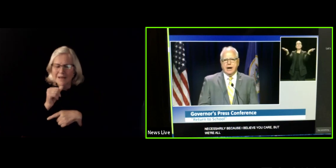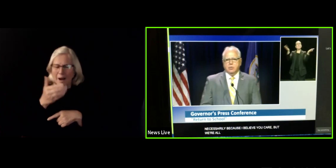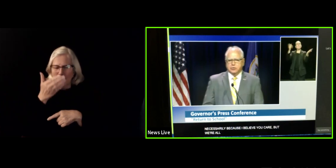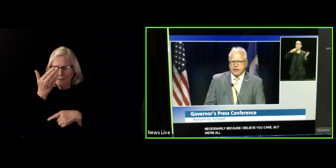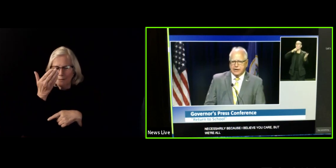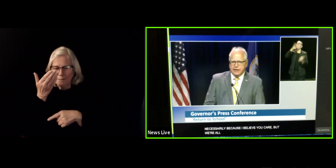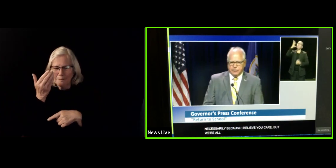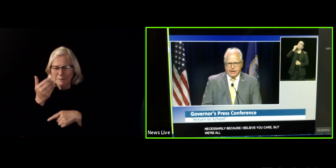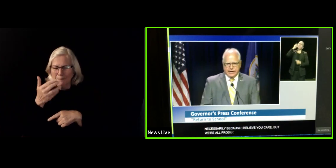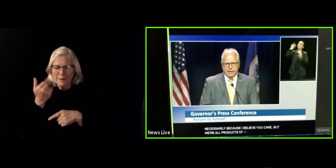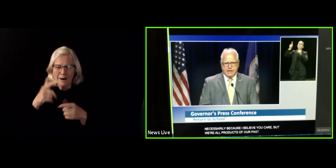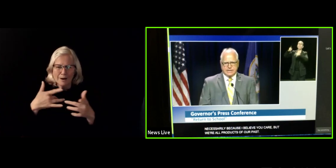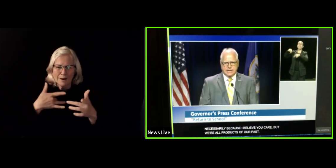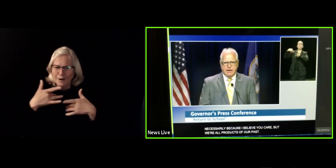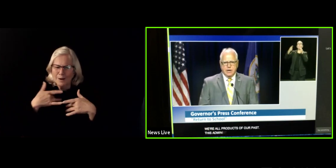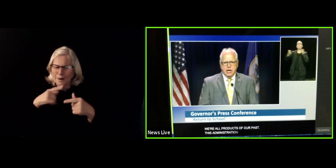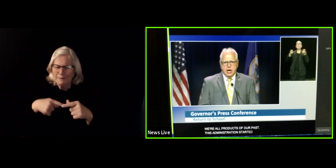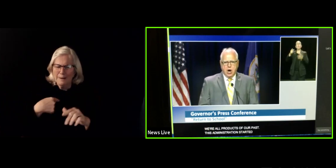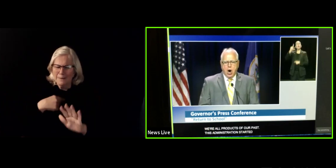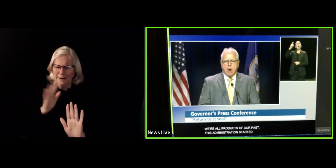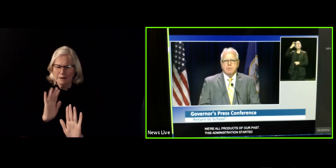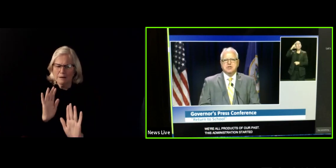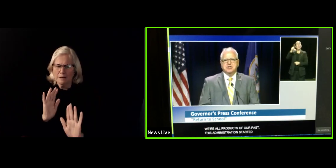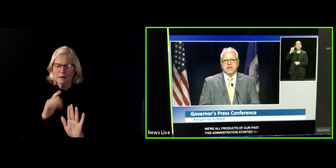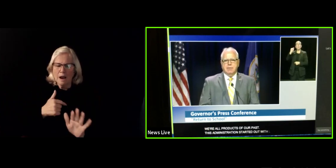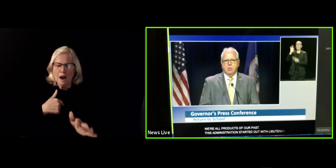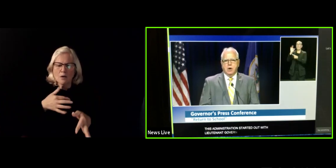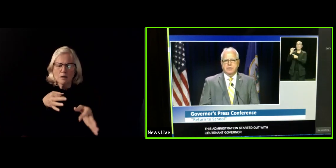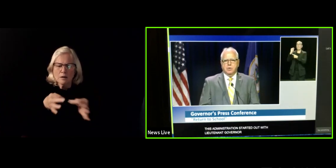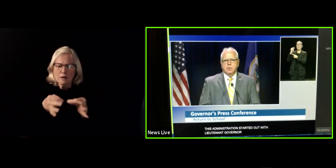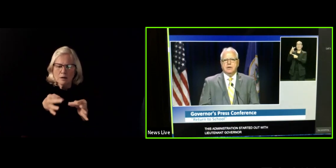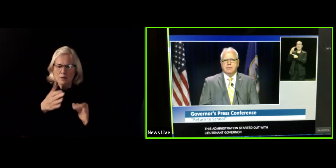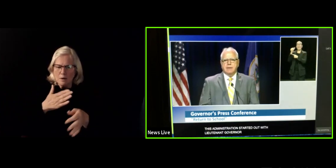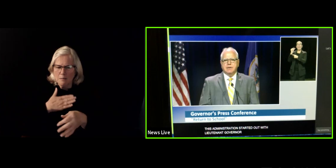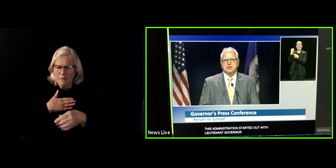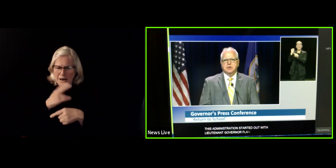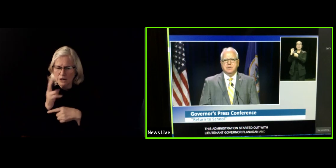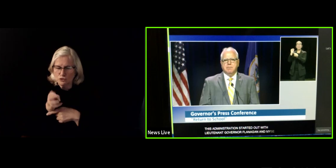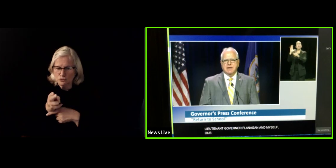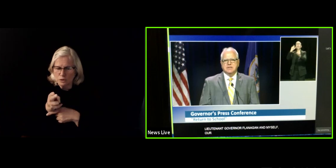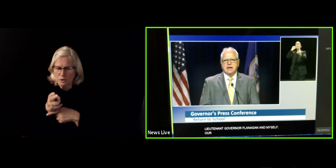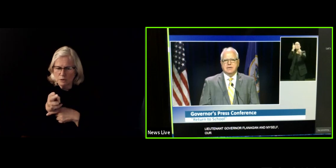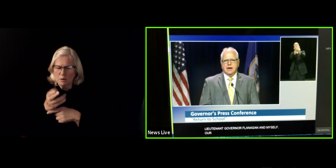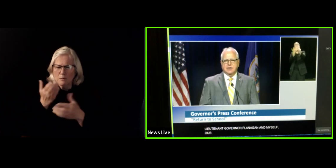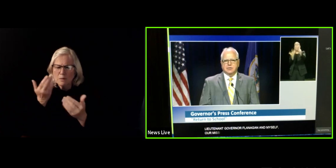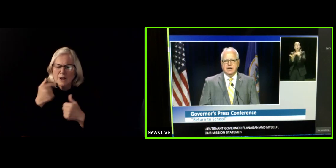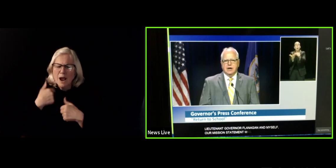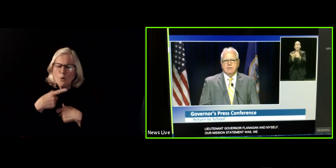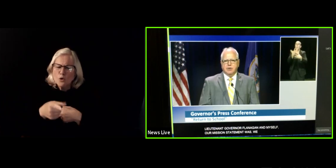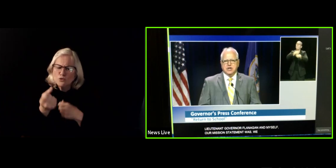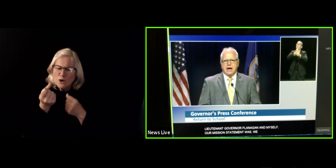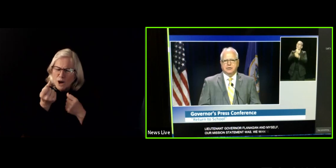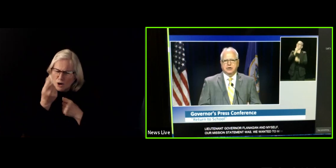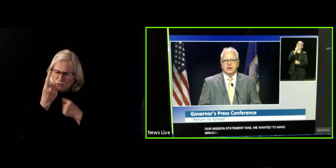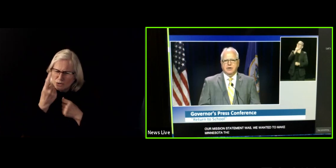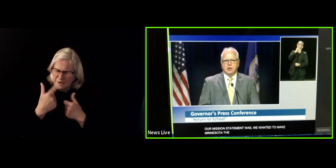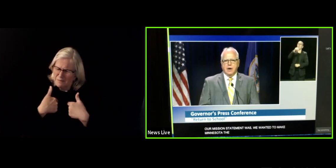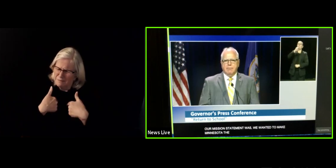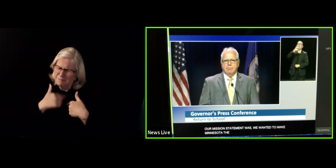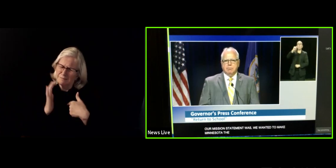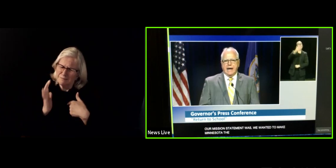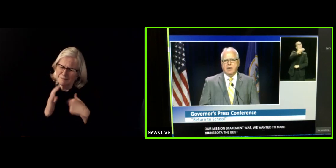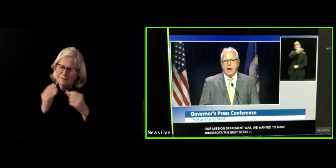out with Lieutenant Governor Flanagan and myself. Our mission statement was we wanted to make Minnesota the best state in the country for a child to live and